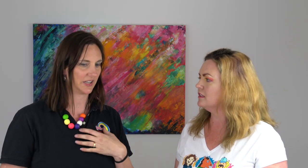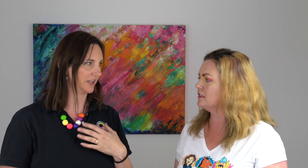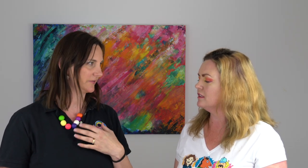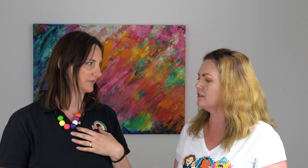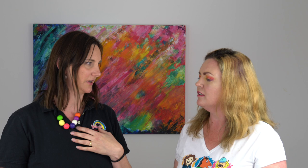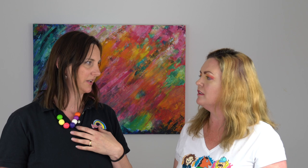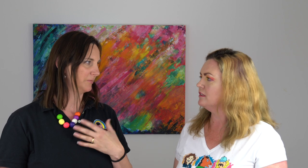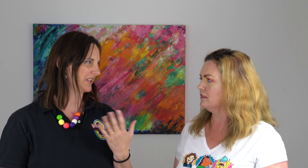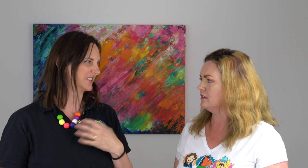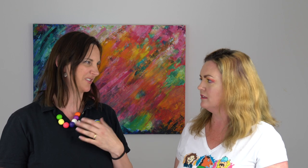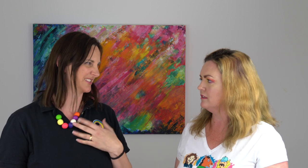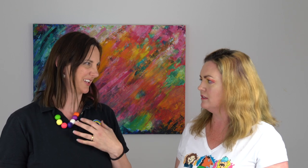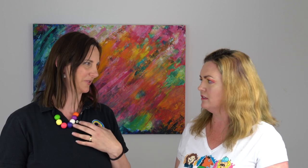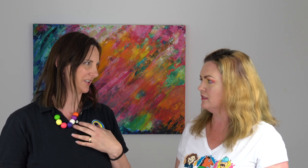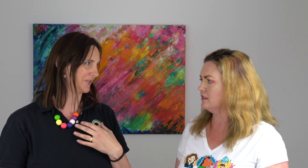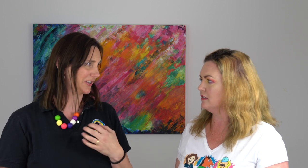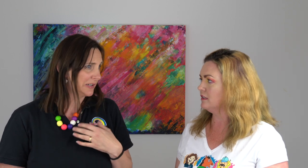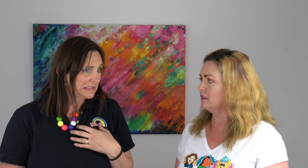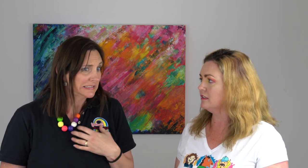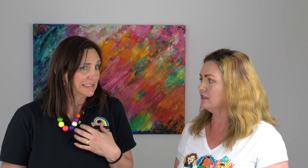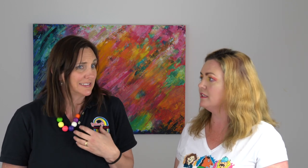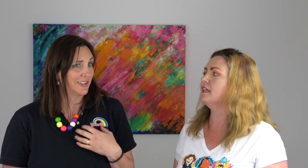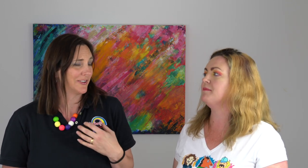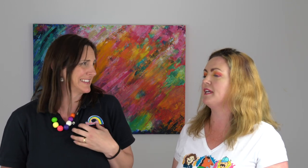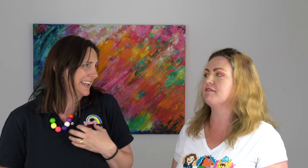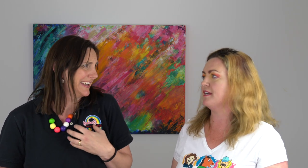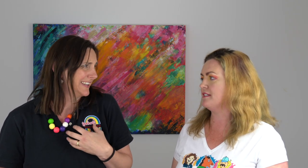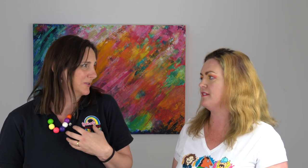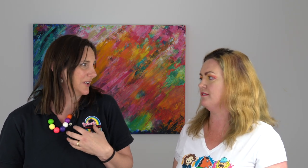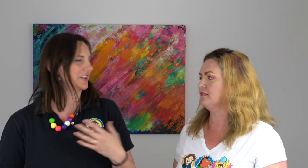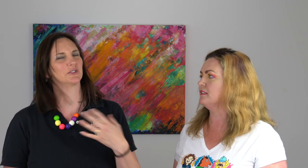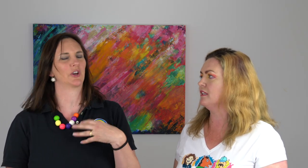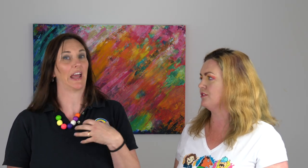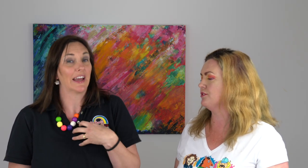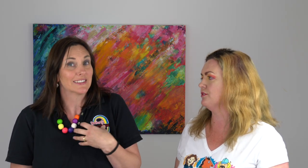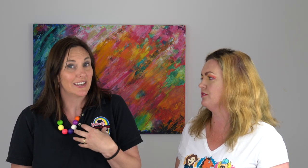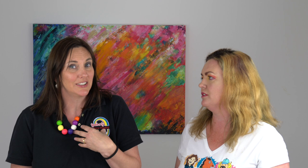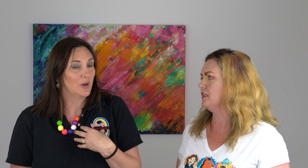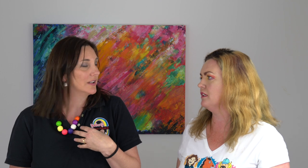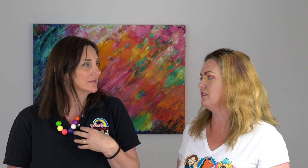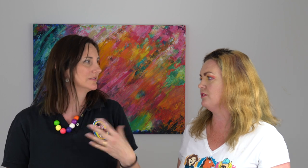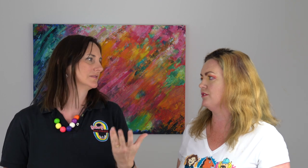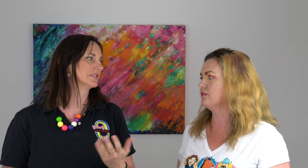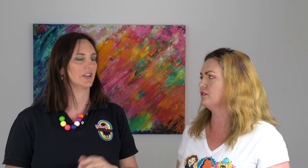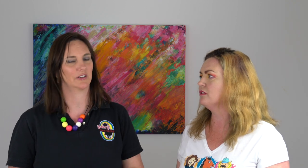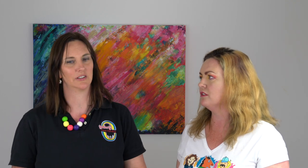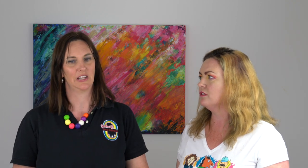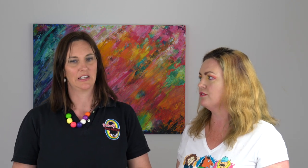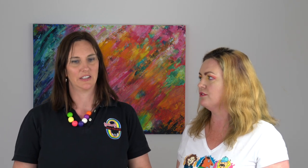scared, but it's not scared really. You've got to go, scared, or and it just show how scared you are. Sure. So,